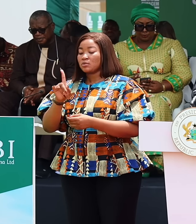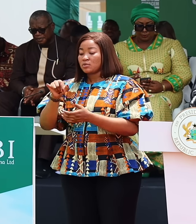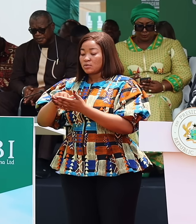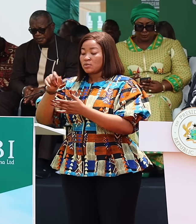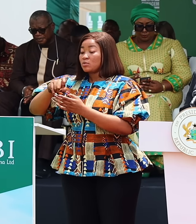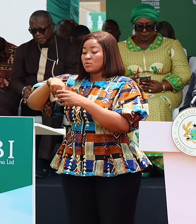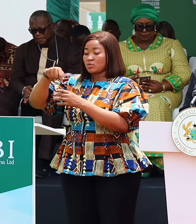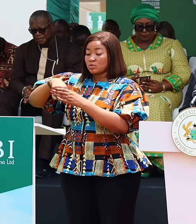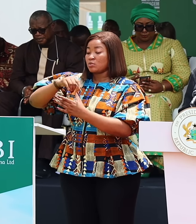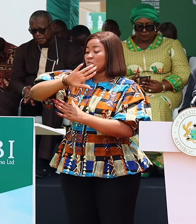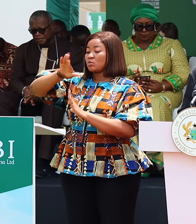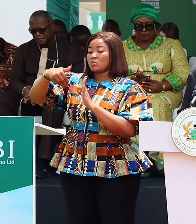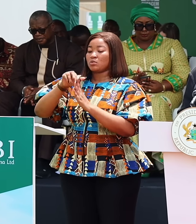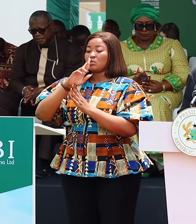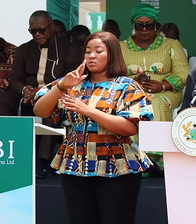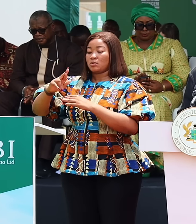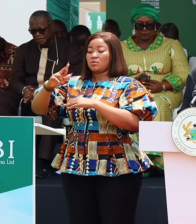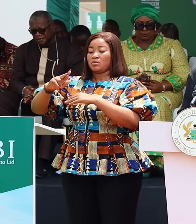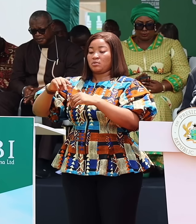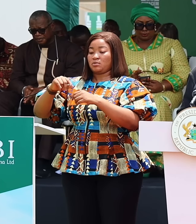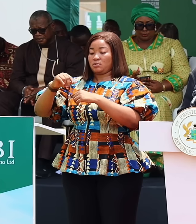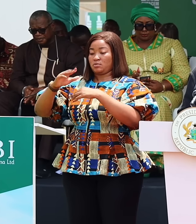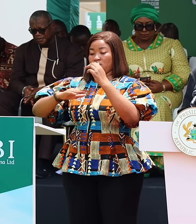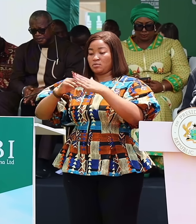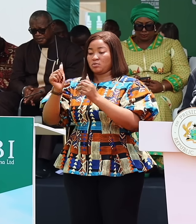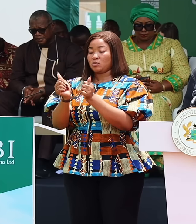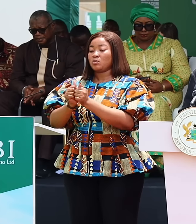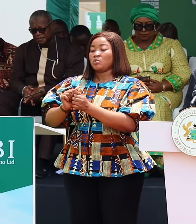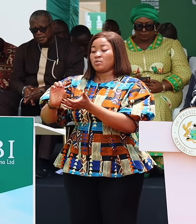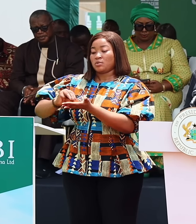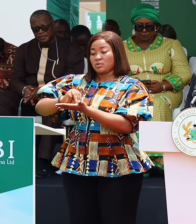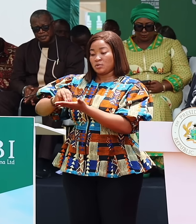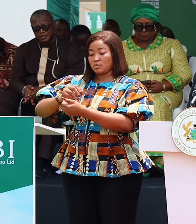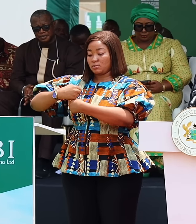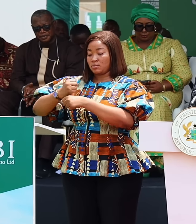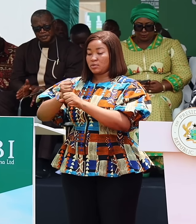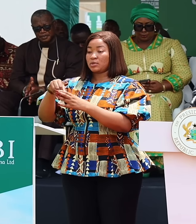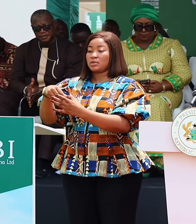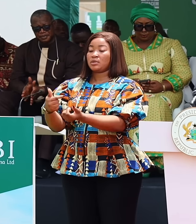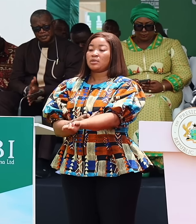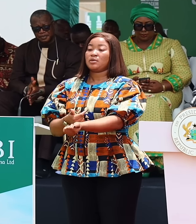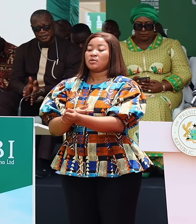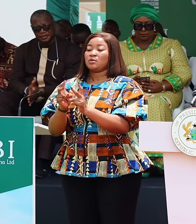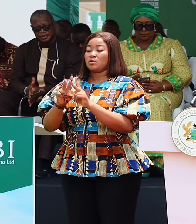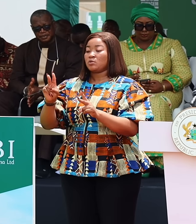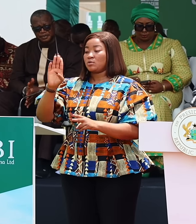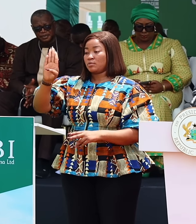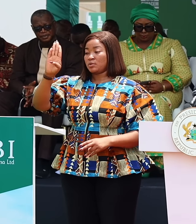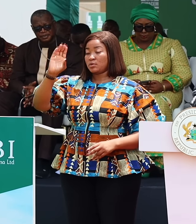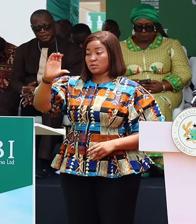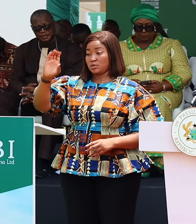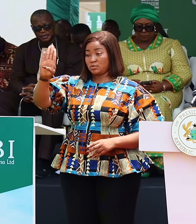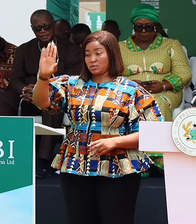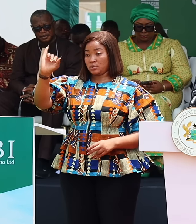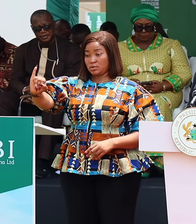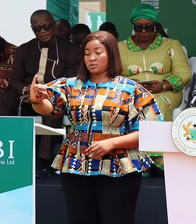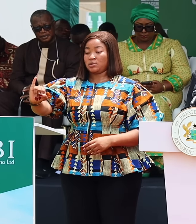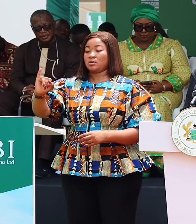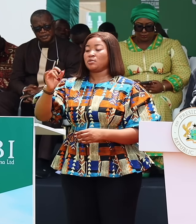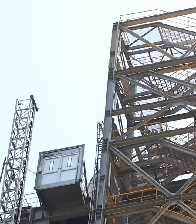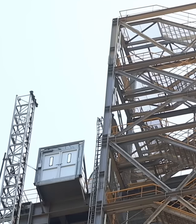drains, all are being constructed with cement produced in Ghana. And so CBI Calcined